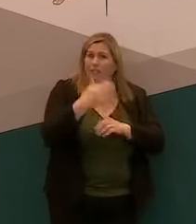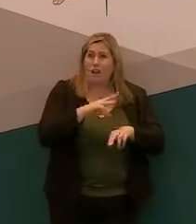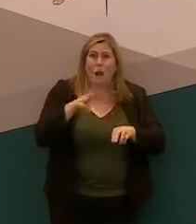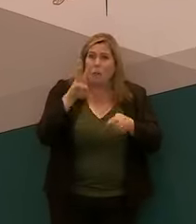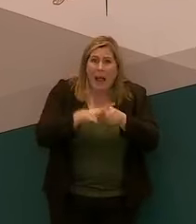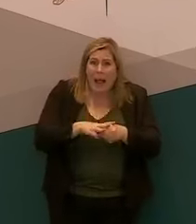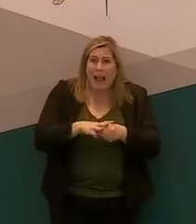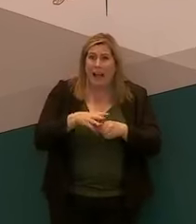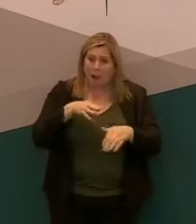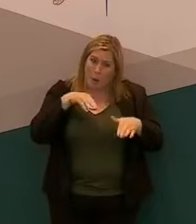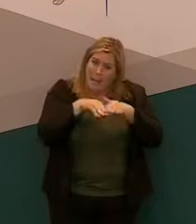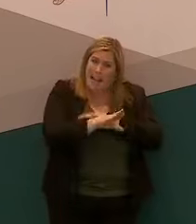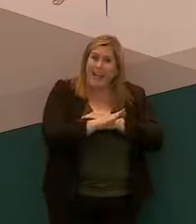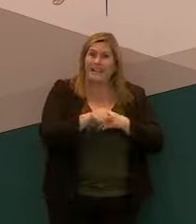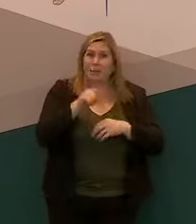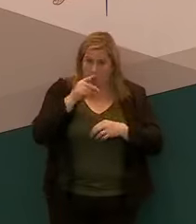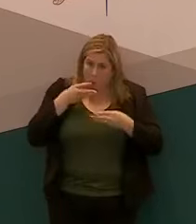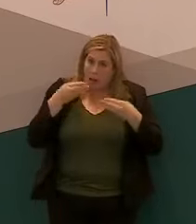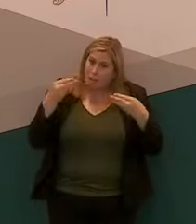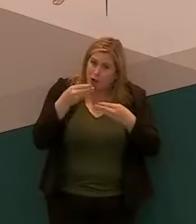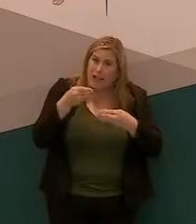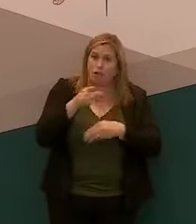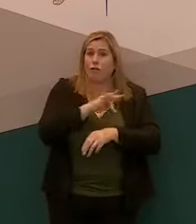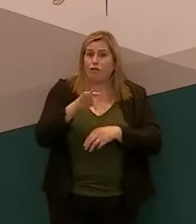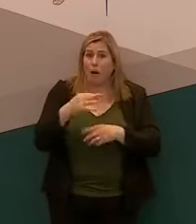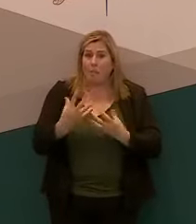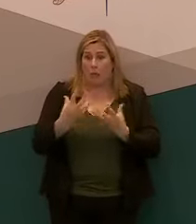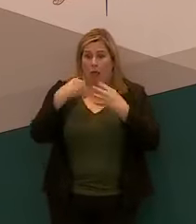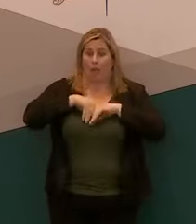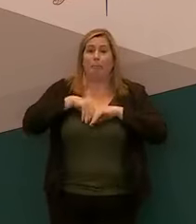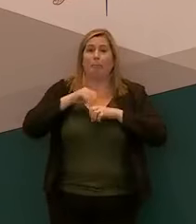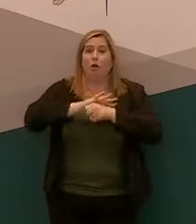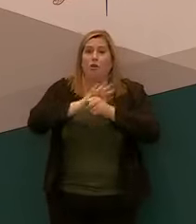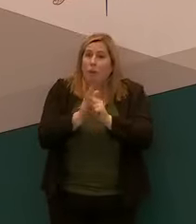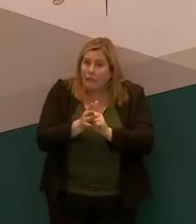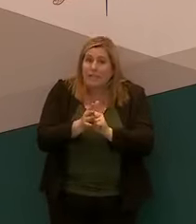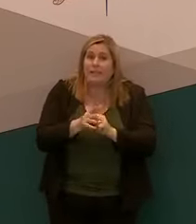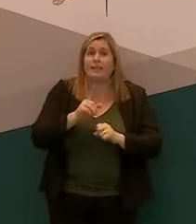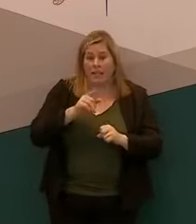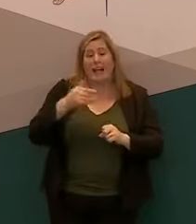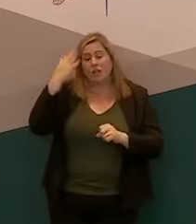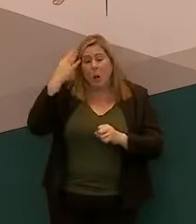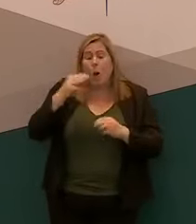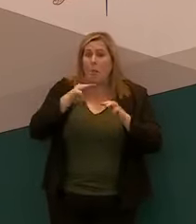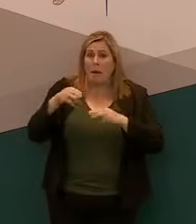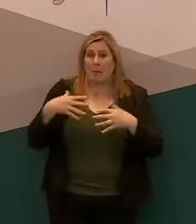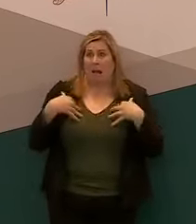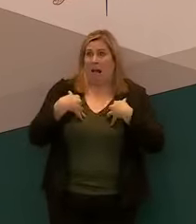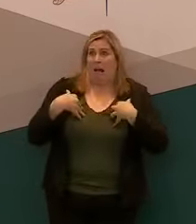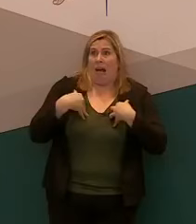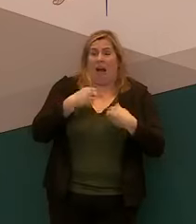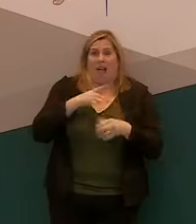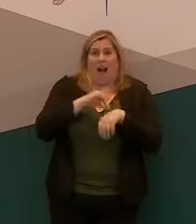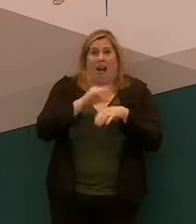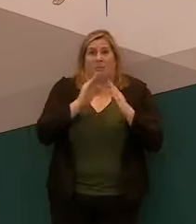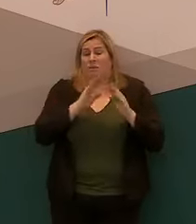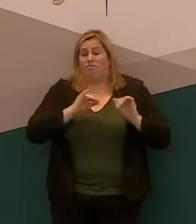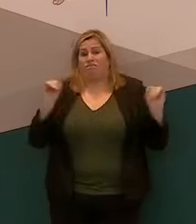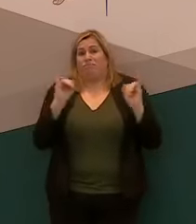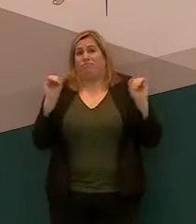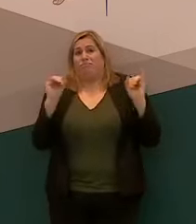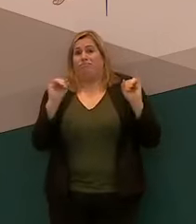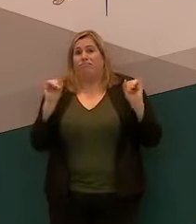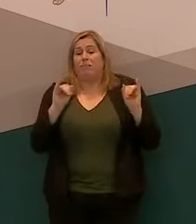from picking up this infection if you attend, and to, although the fear is understandable, to not let that fear get in the way of